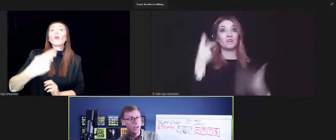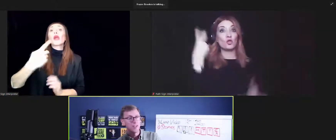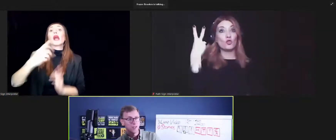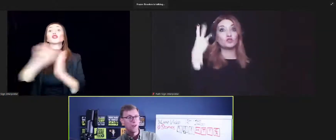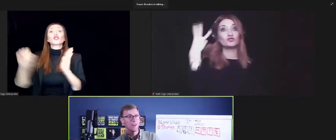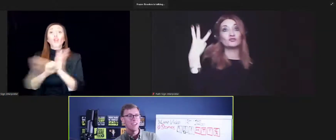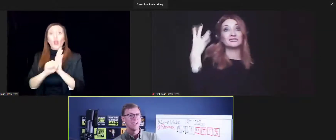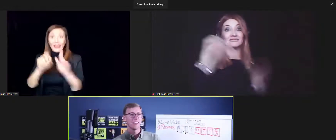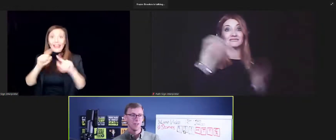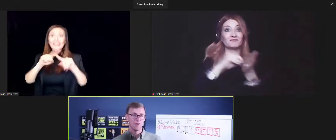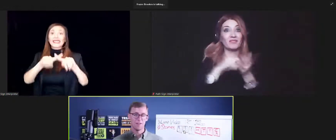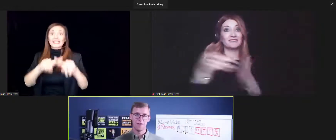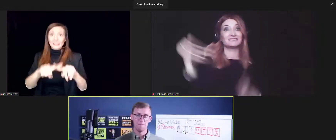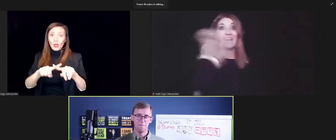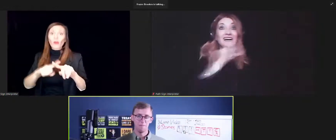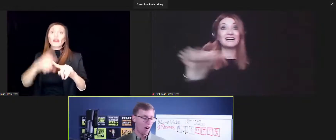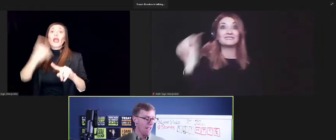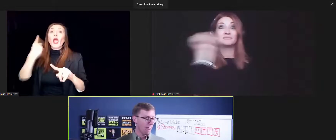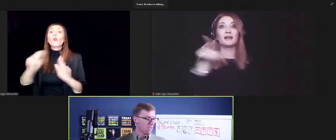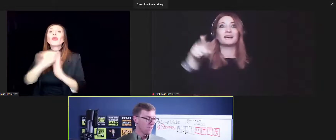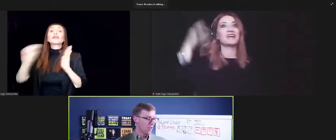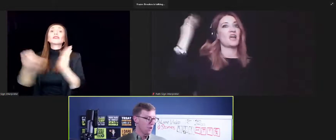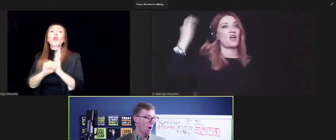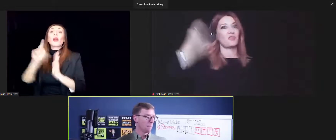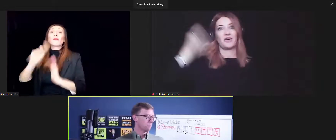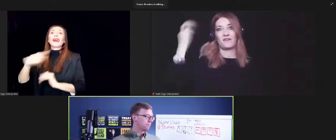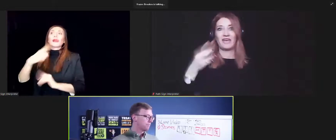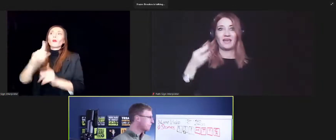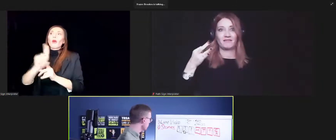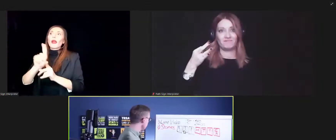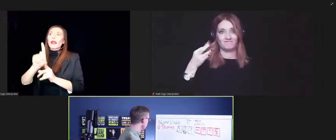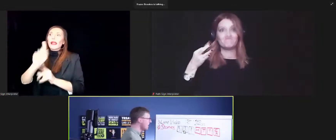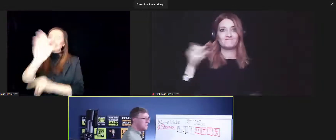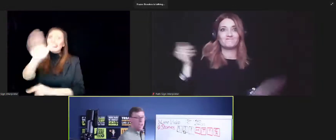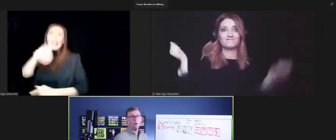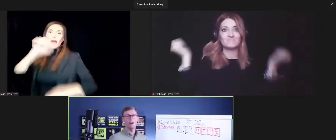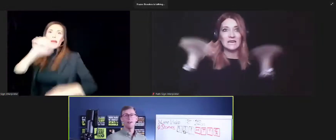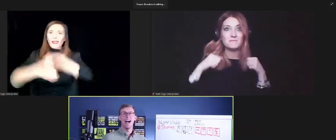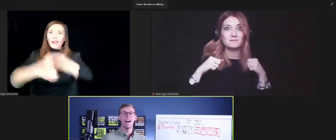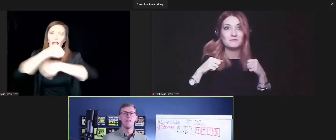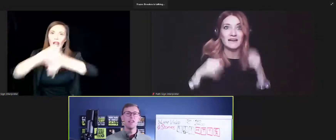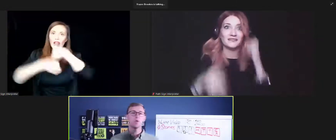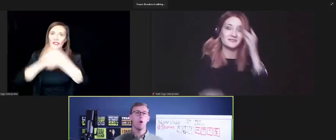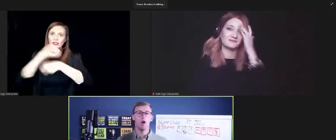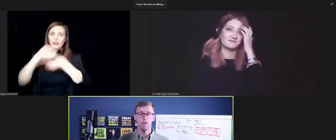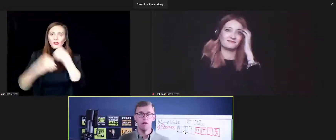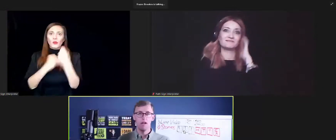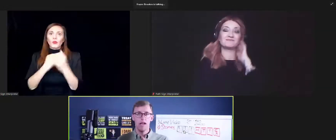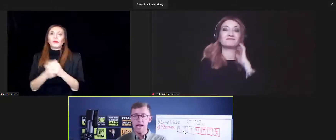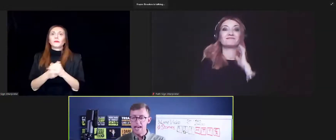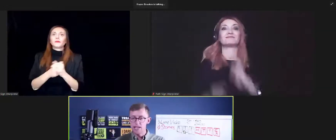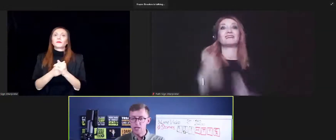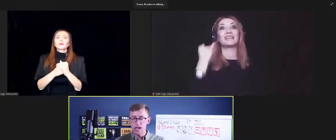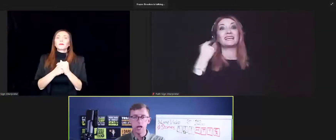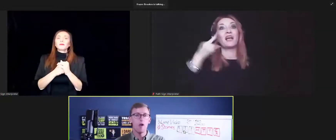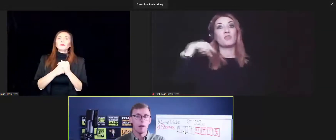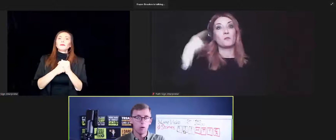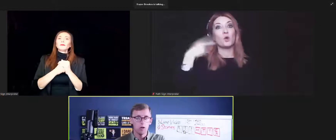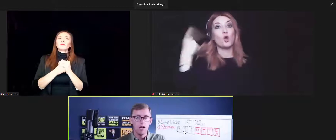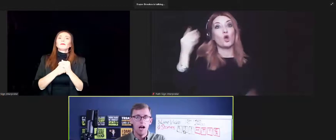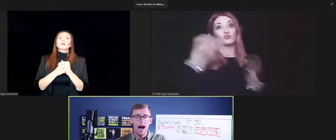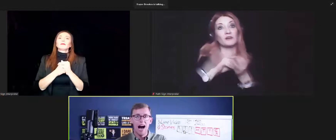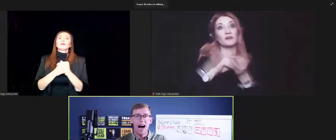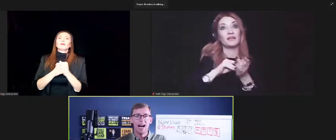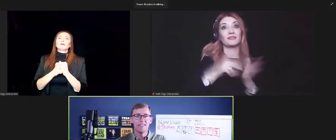hook, story, close. All right? Third one. Now, this one is